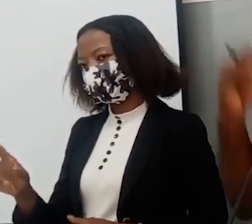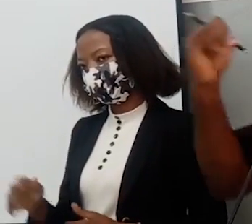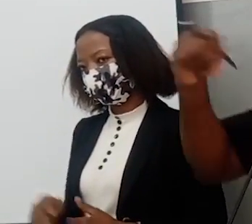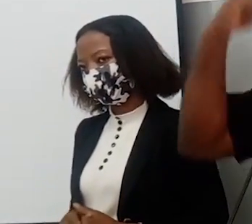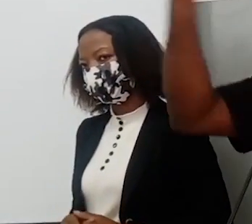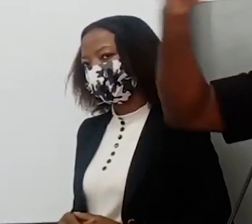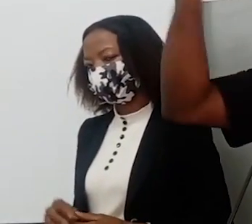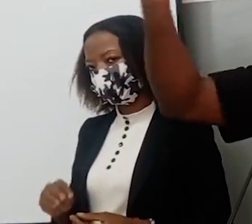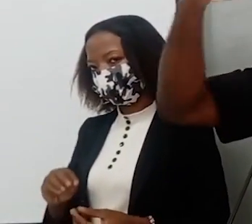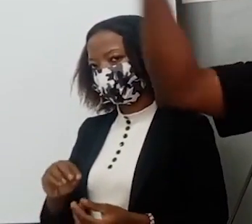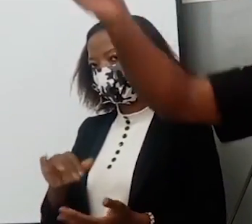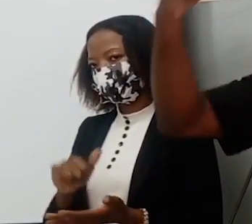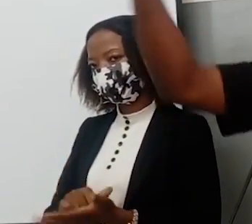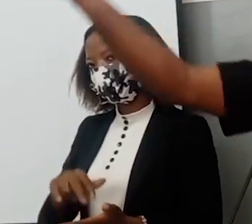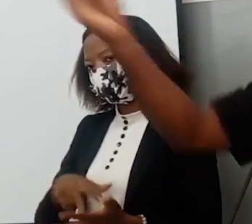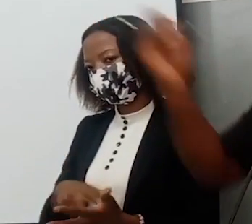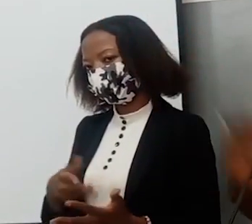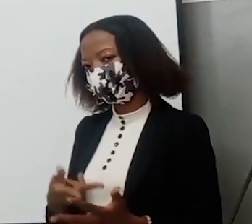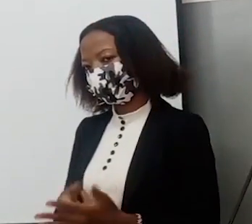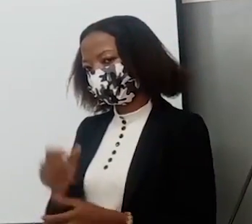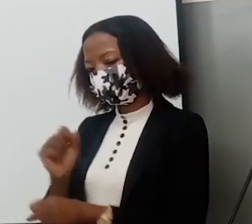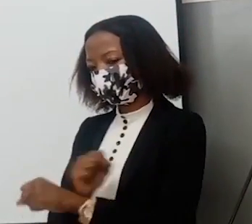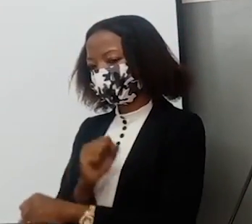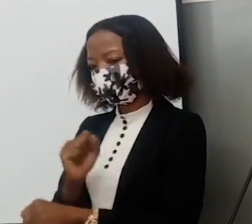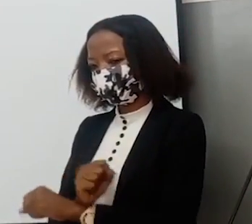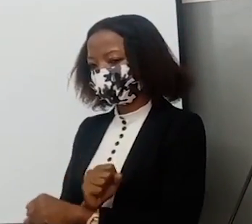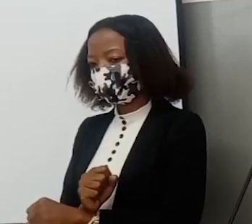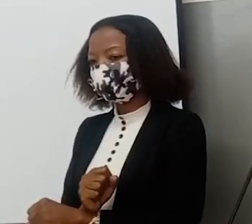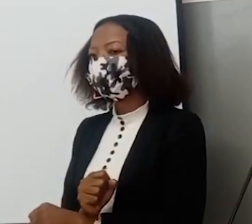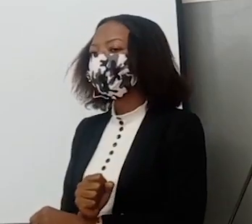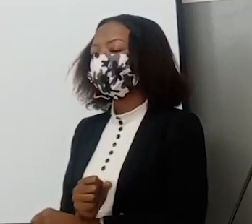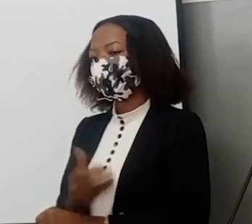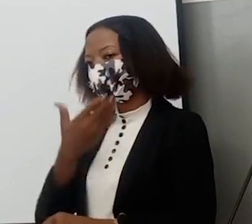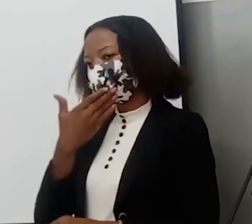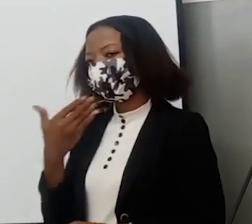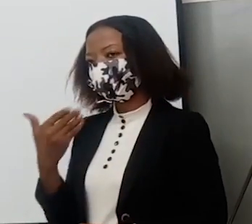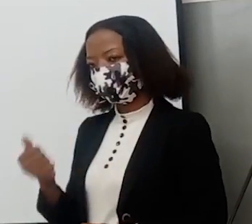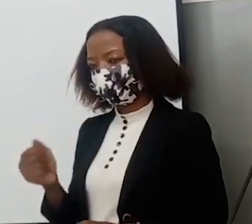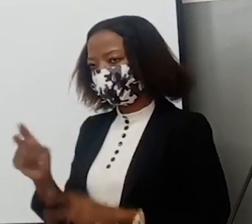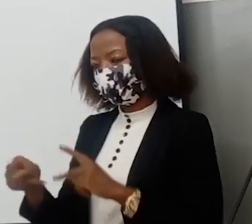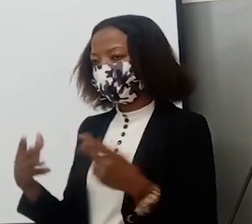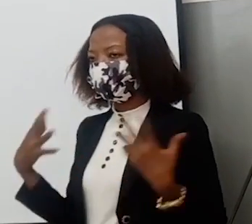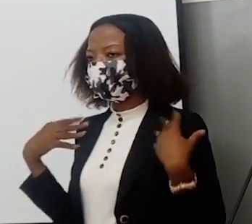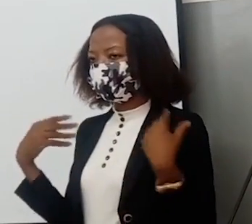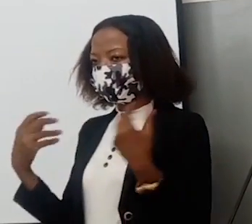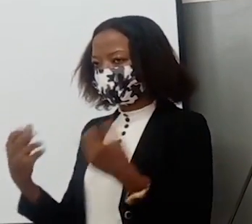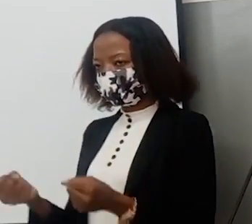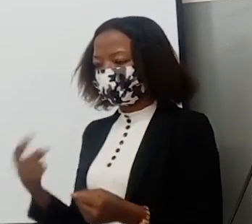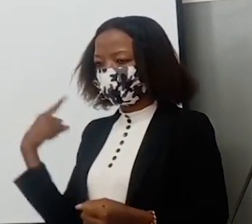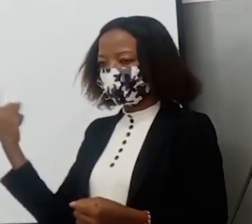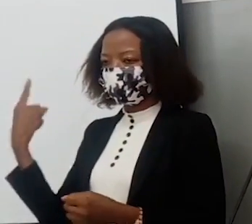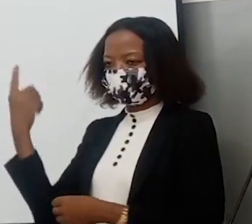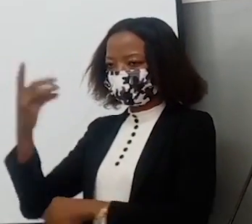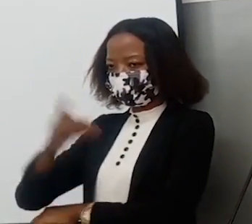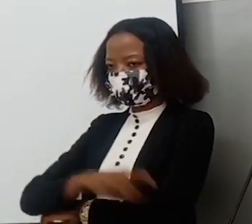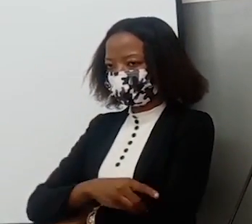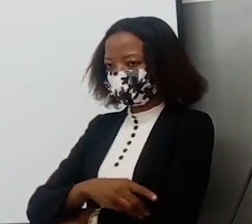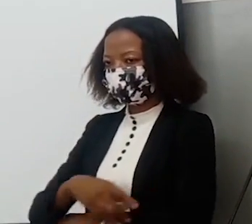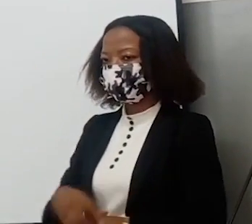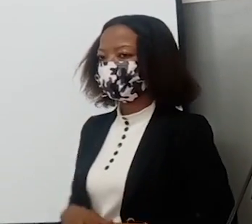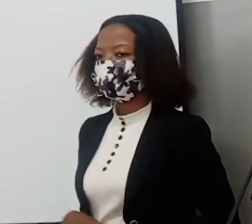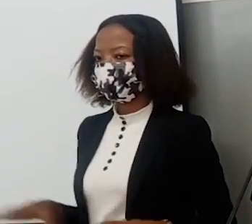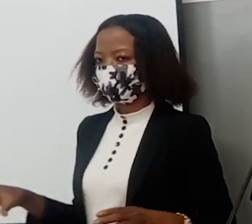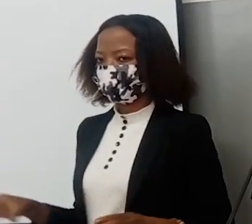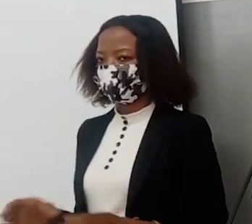So it means even case management is working assiduously. And we see the recoveries that we record on a daily basis, which is